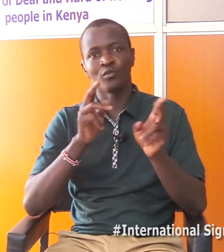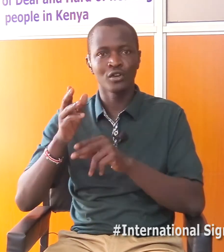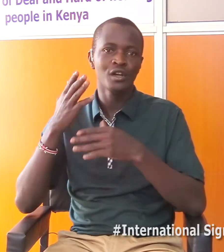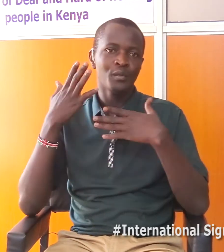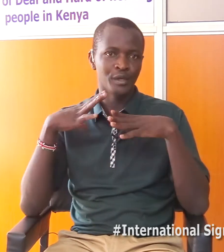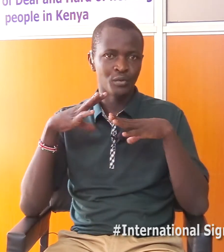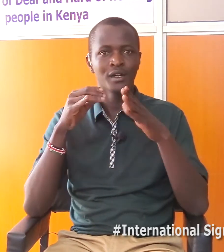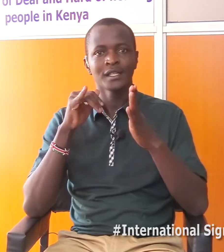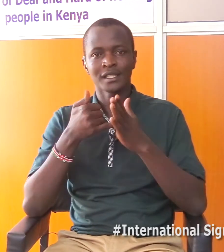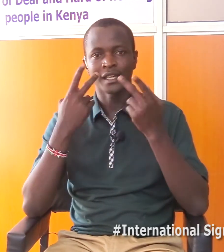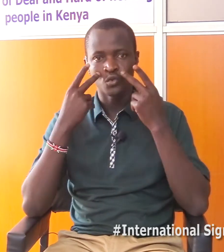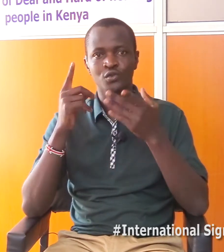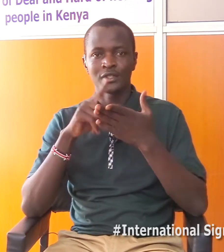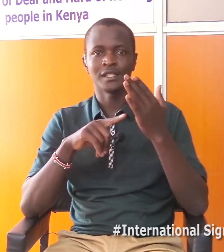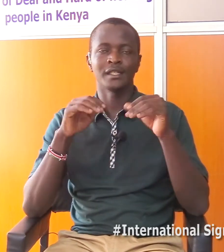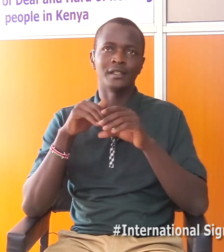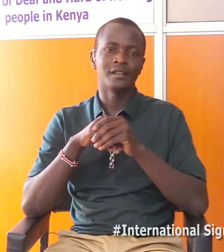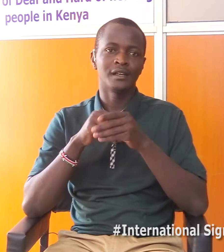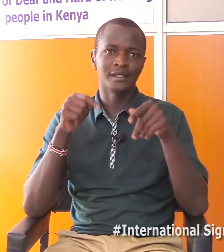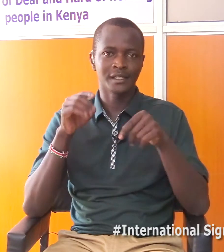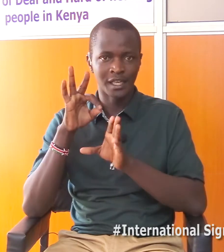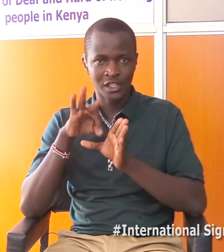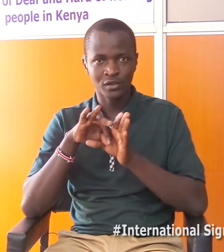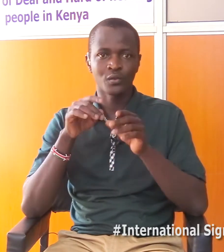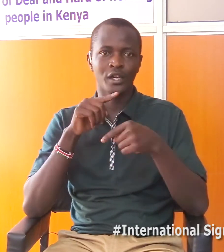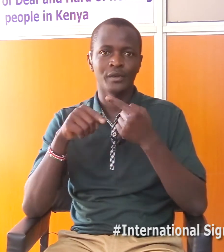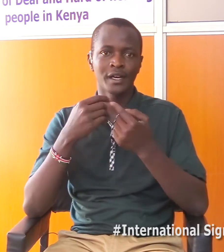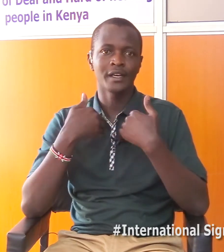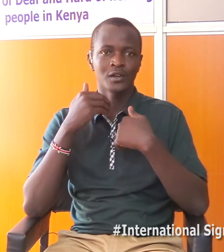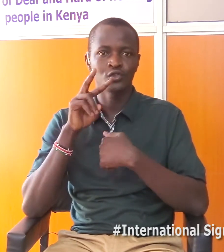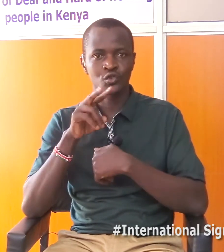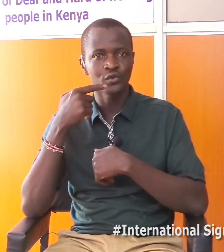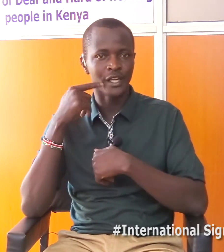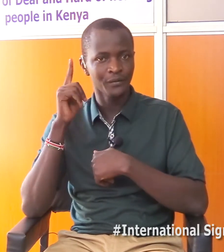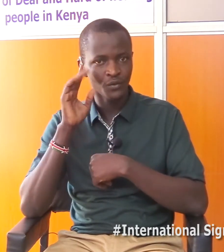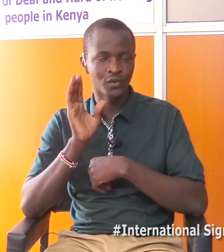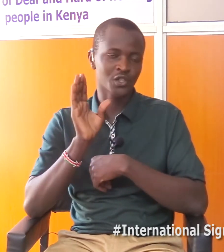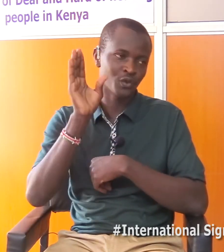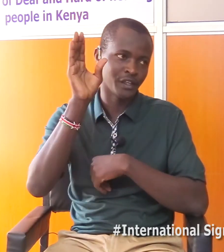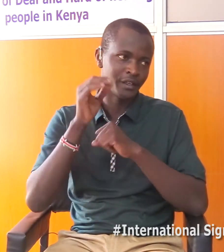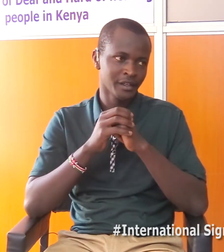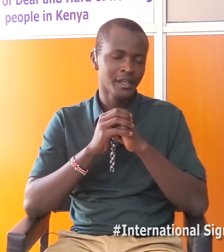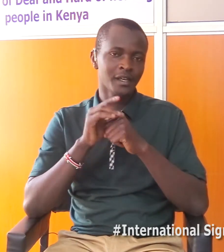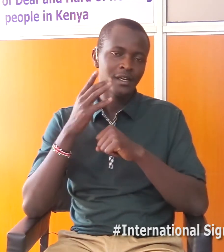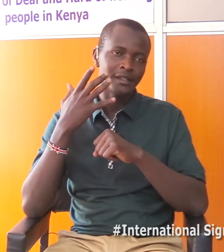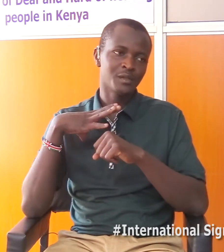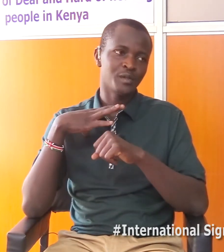normal people. Just like what you see in this election, when we had around 2 deaf who were sworn in, these